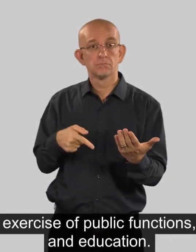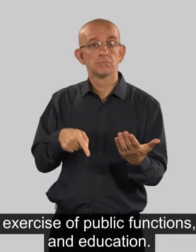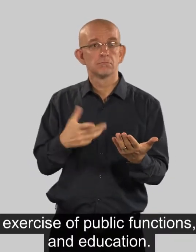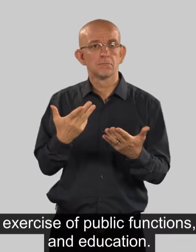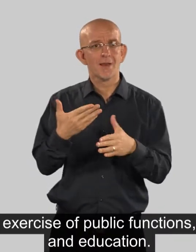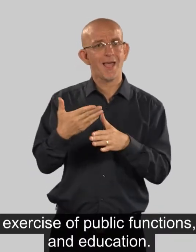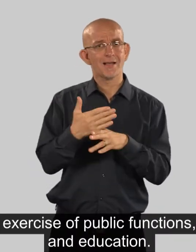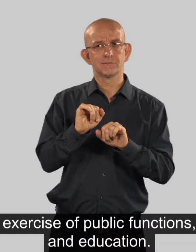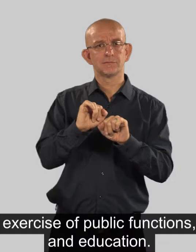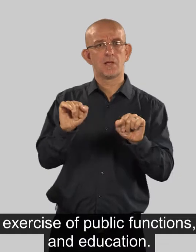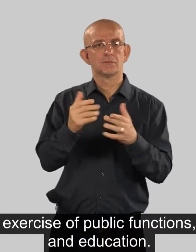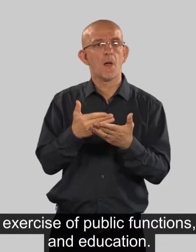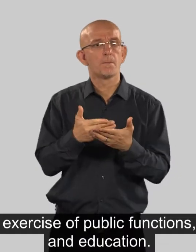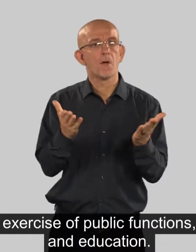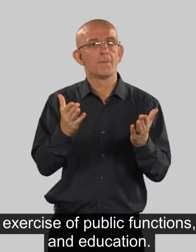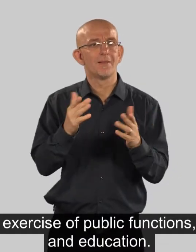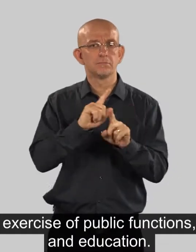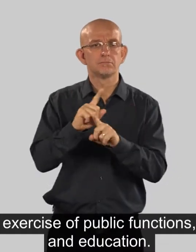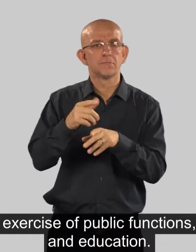exercise of public functions, and education.